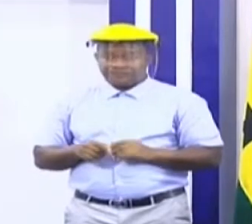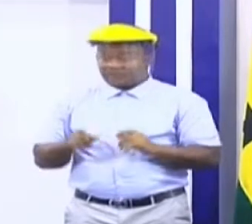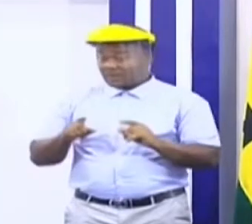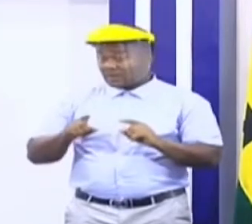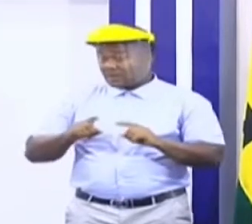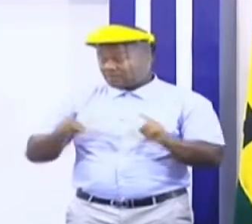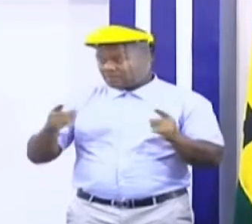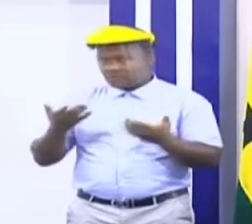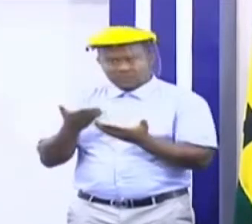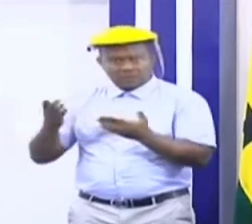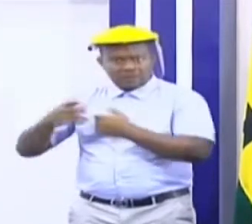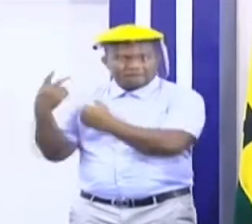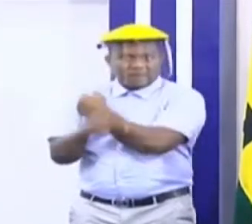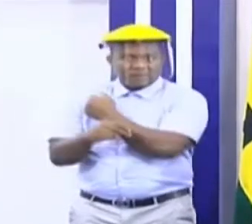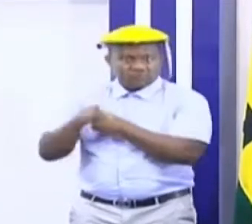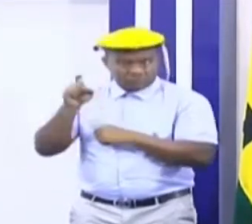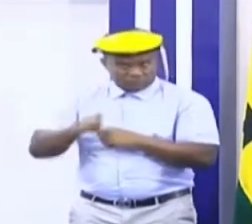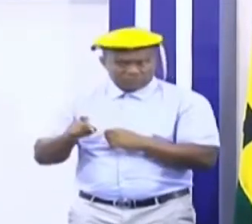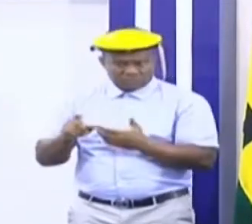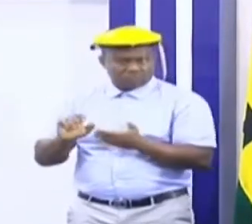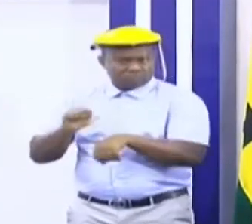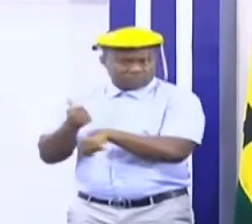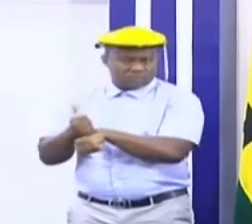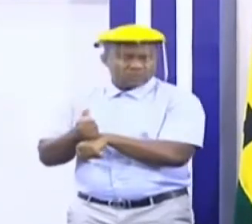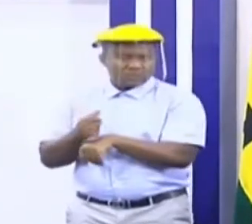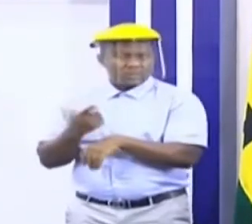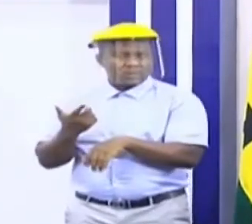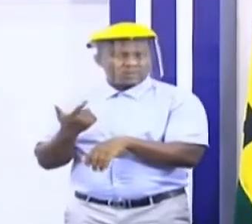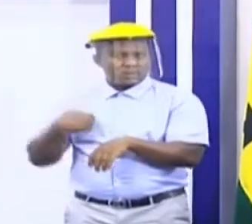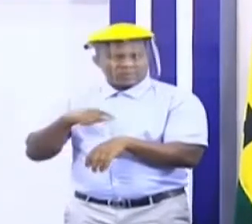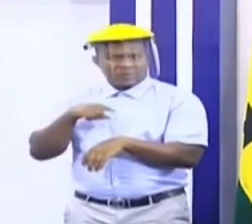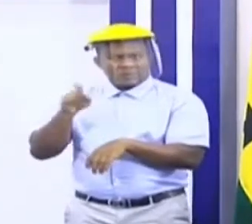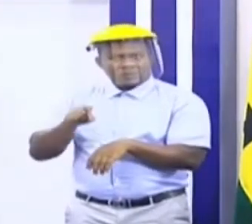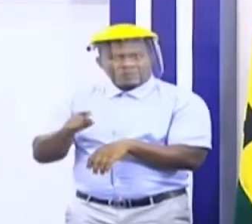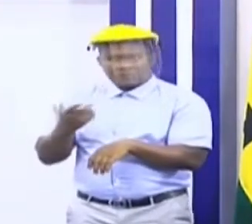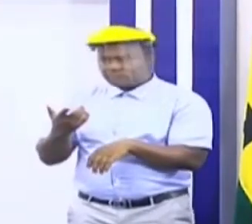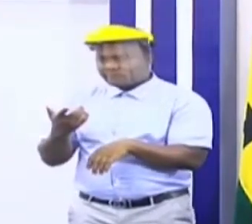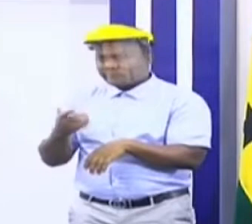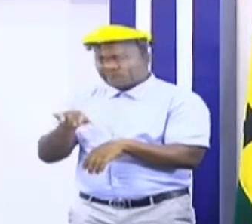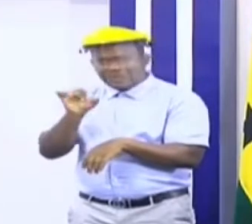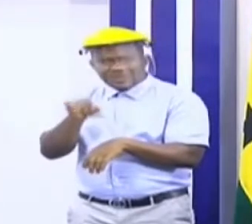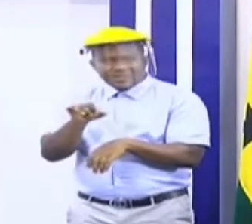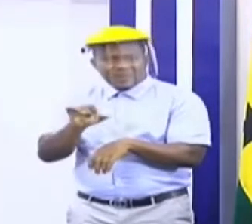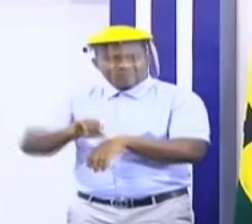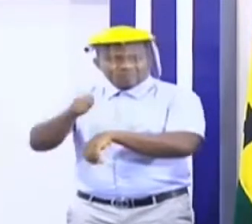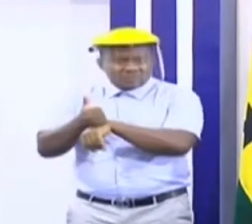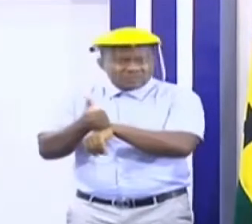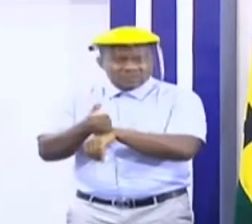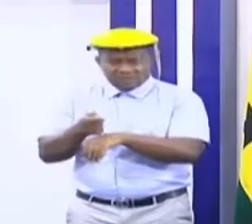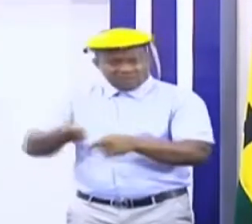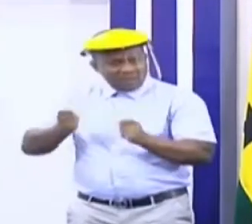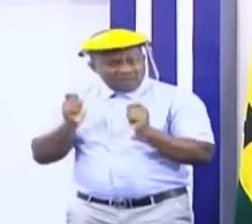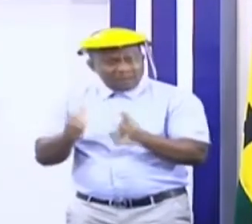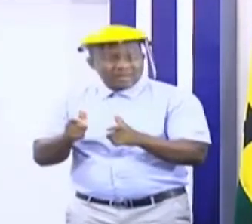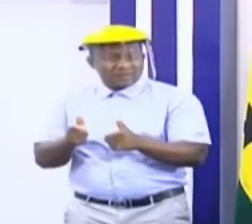must happen. I do know that instructions have been given that we should find a way of getting those sanctions applied